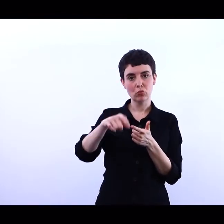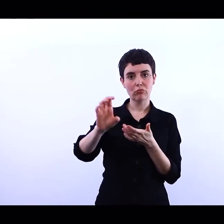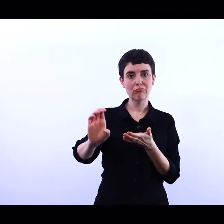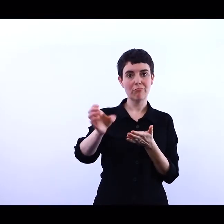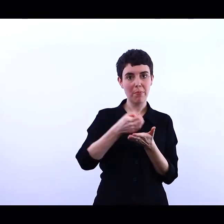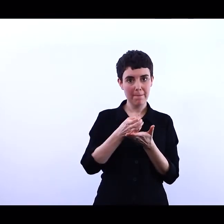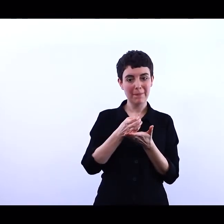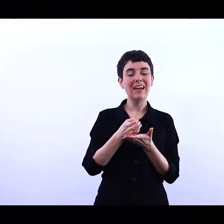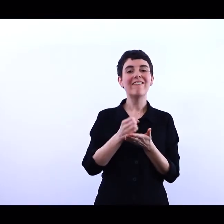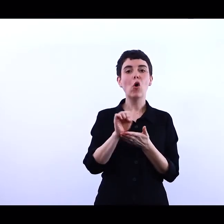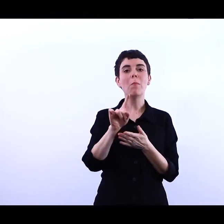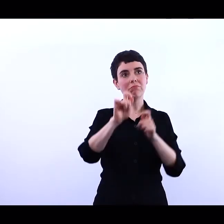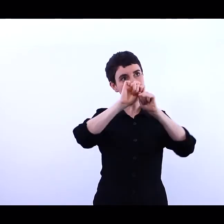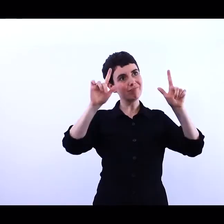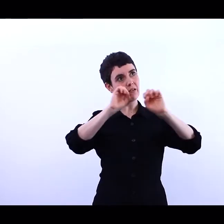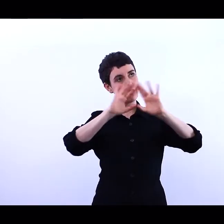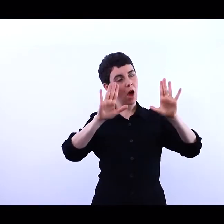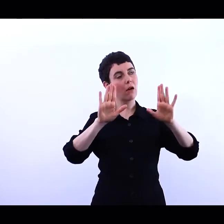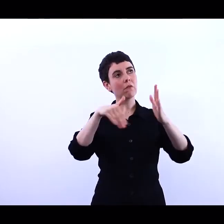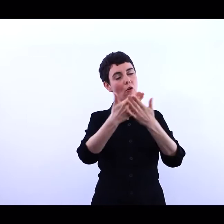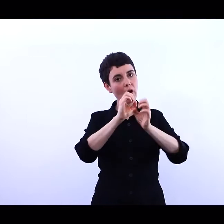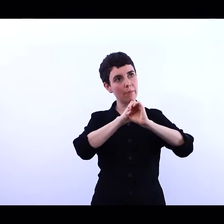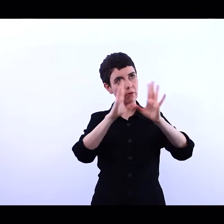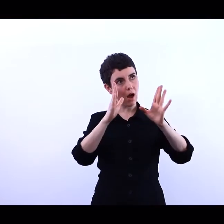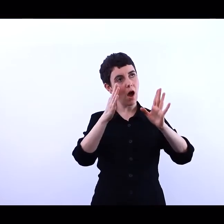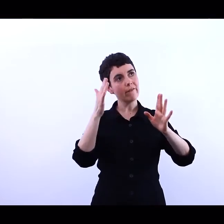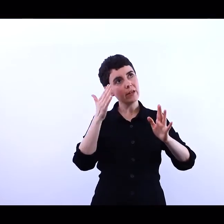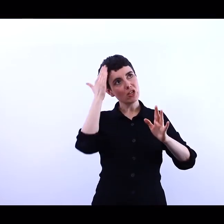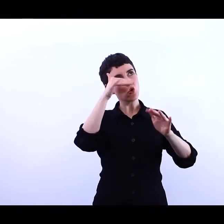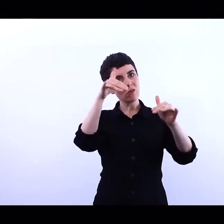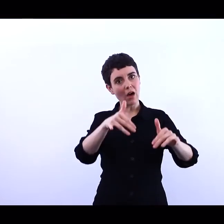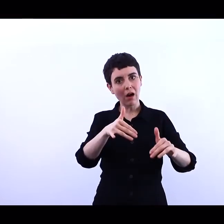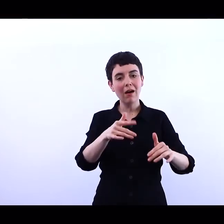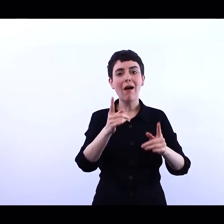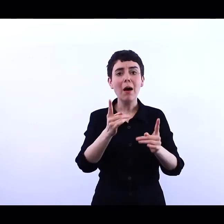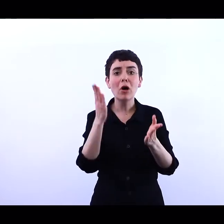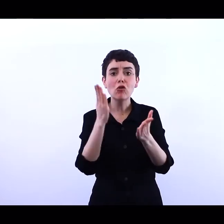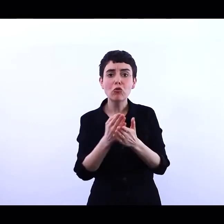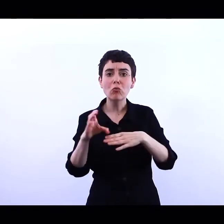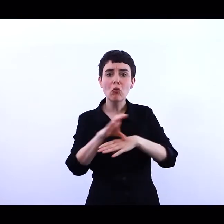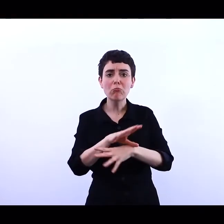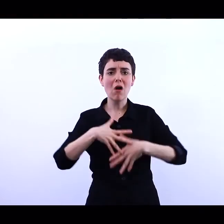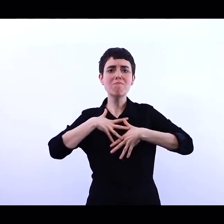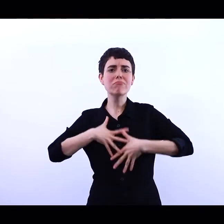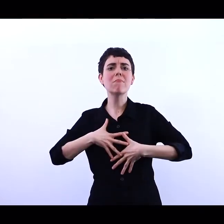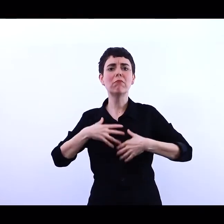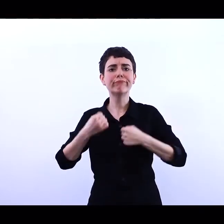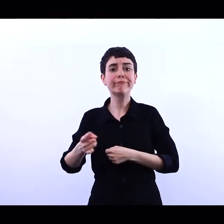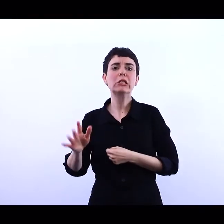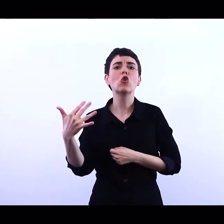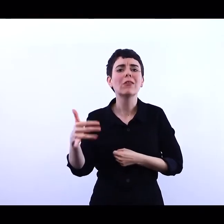skills. A common but massive mistake organizations make when they start putting